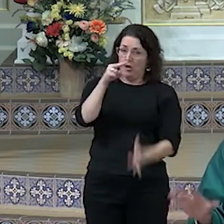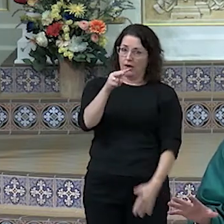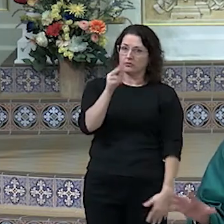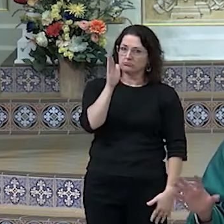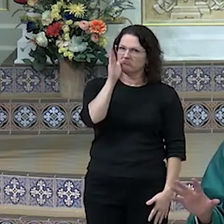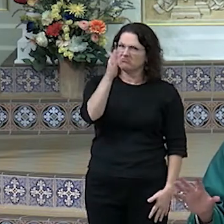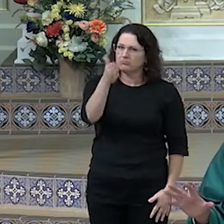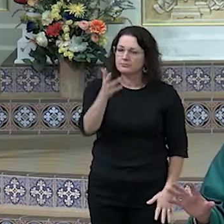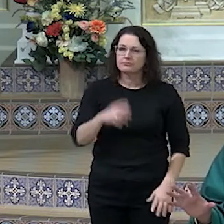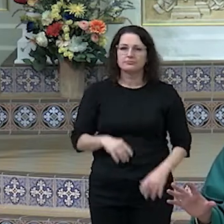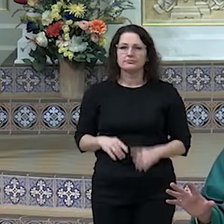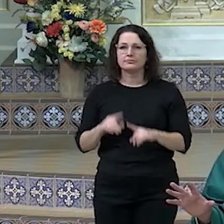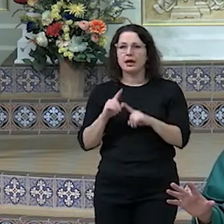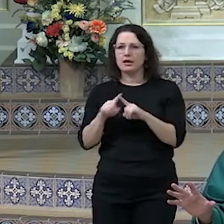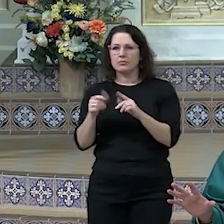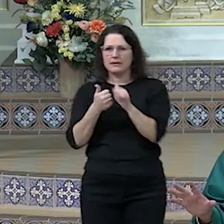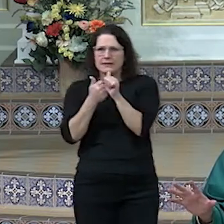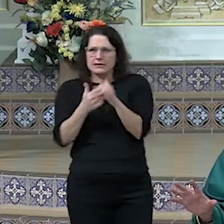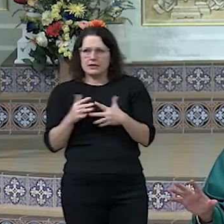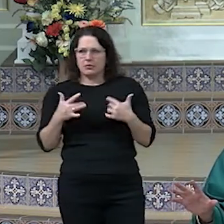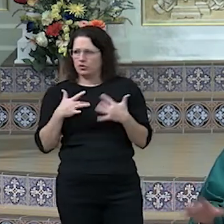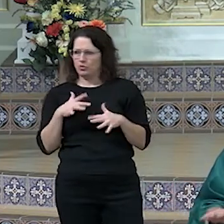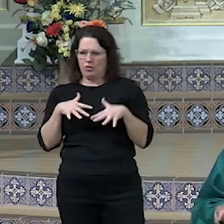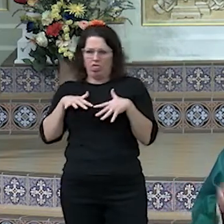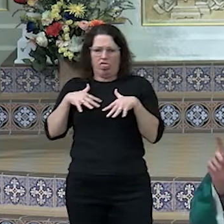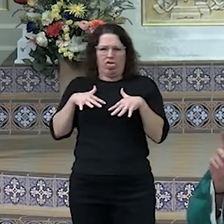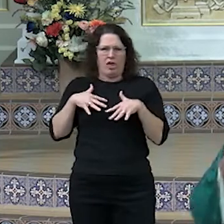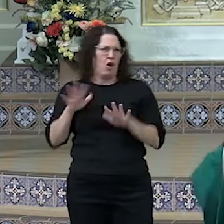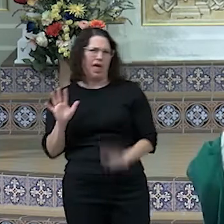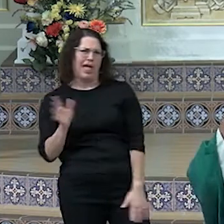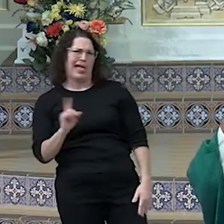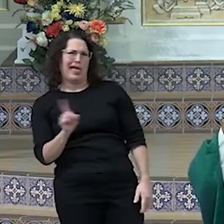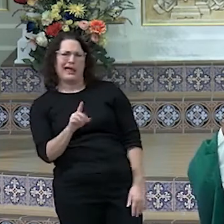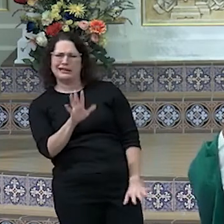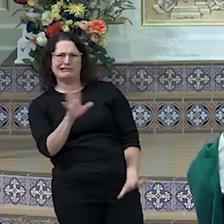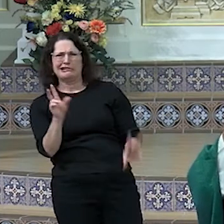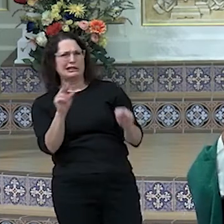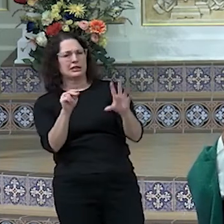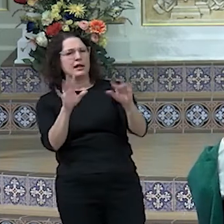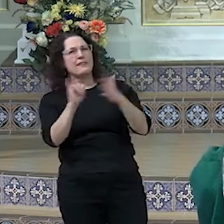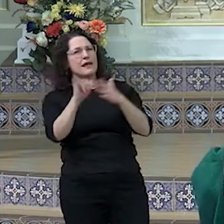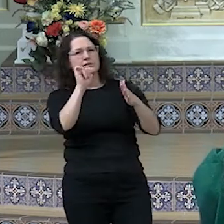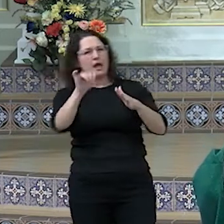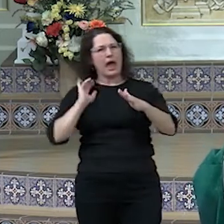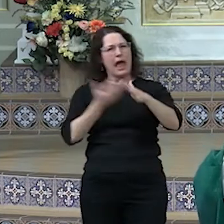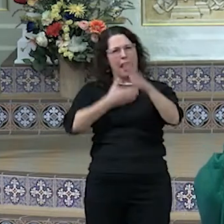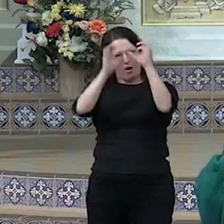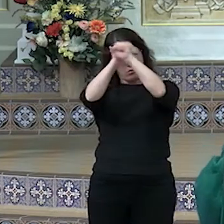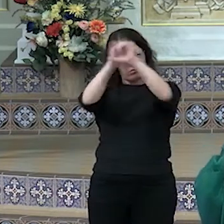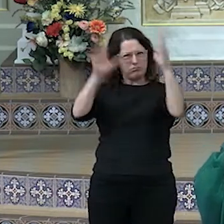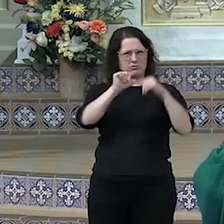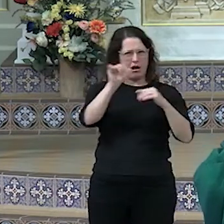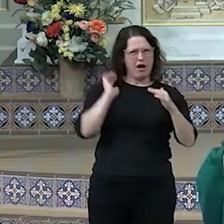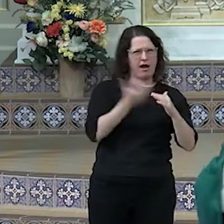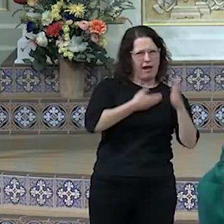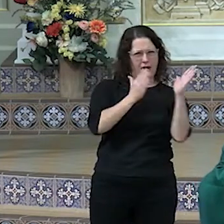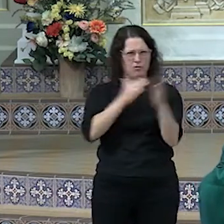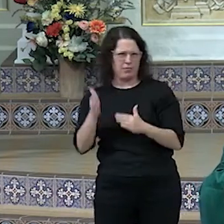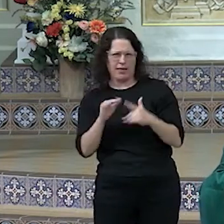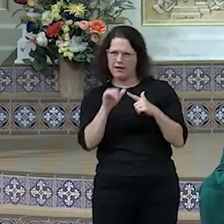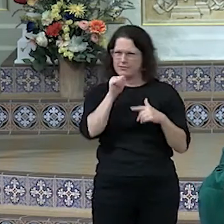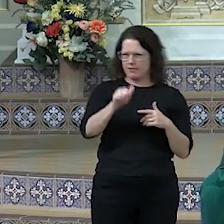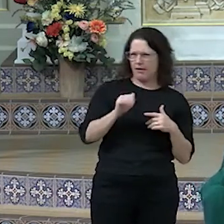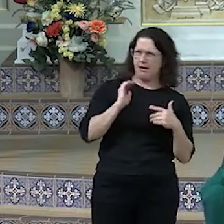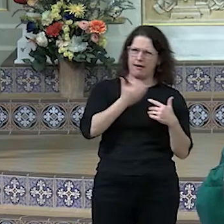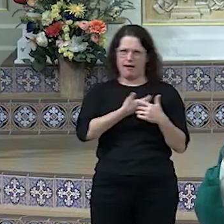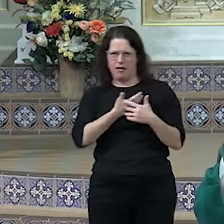And his disciples didn't have the courage to say, wait, what? No, that's not our vision, all right? That's not our understanding